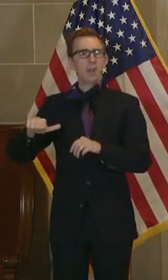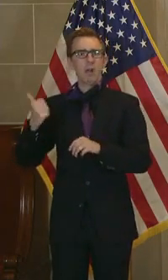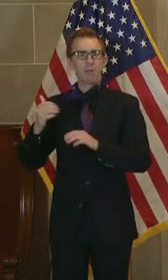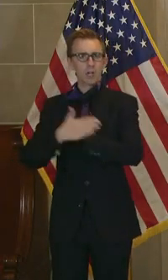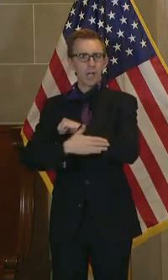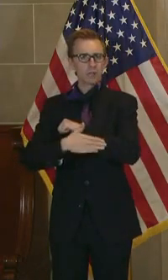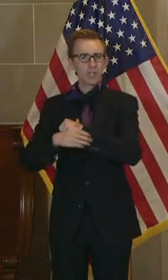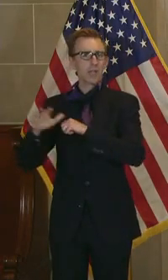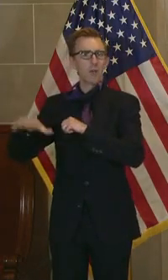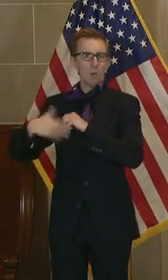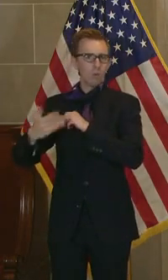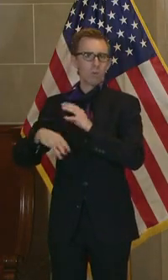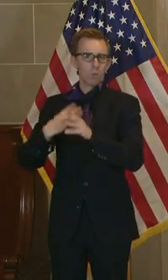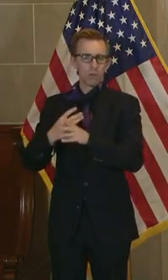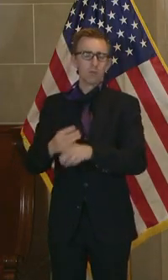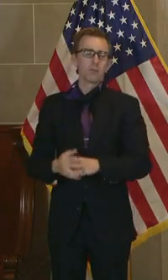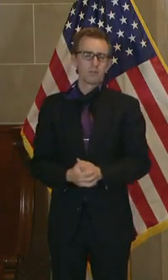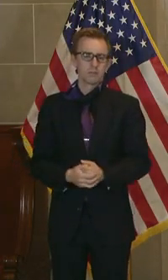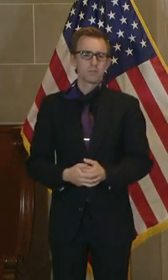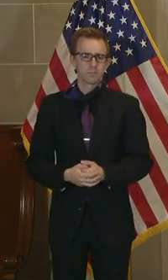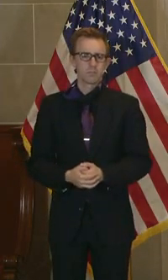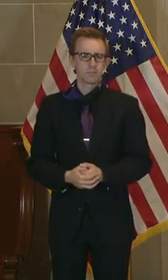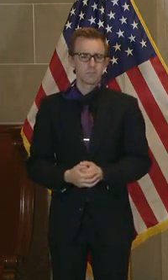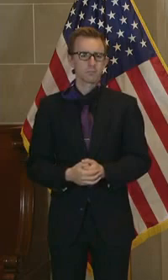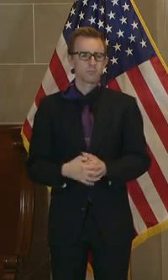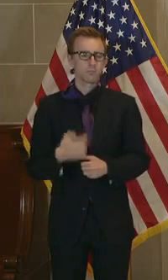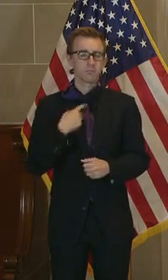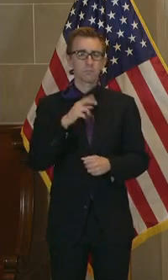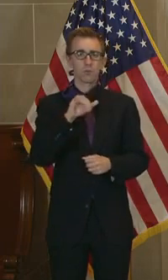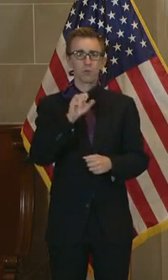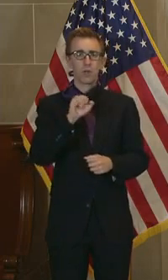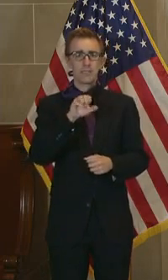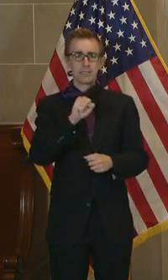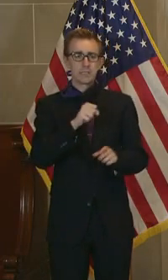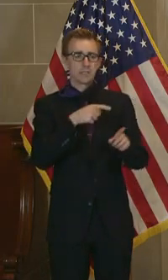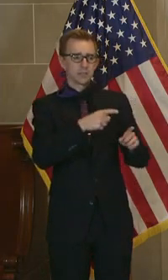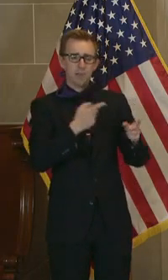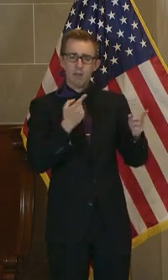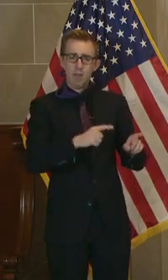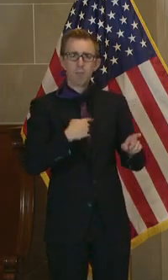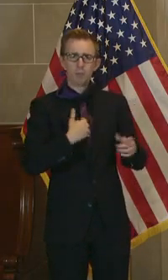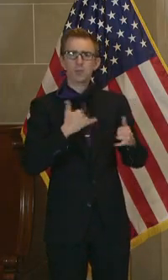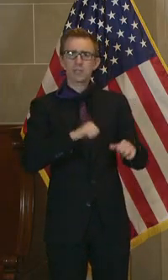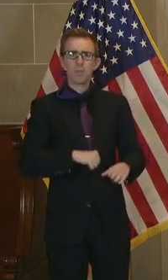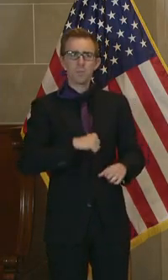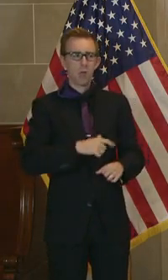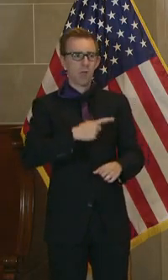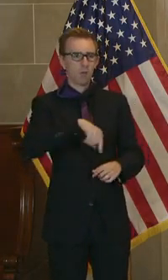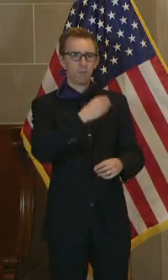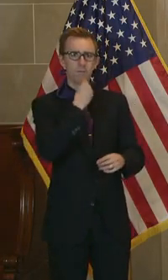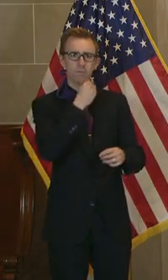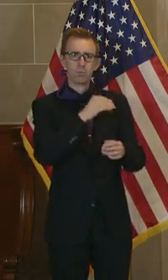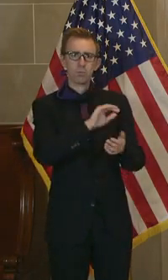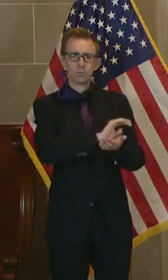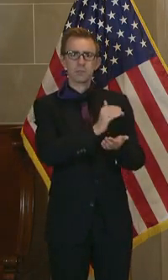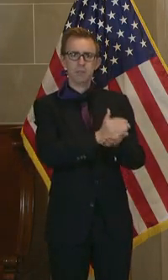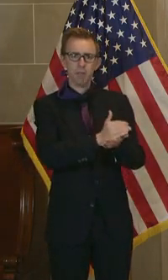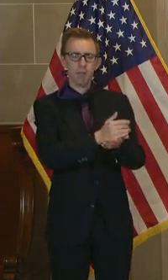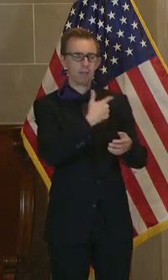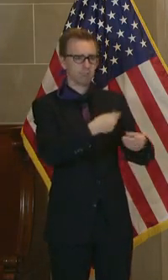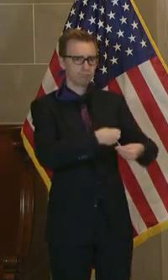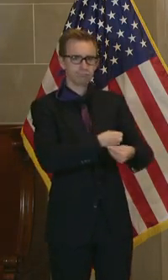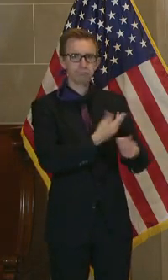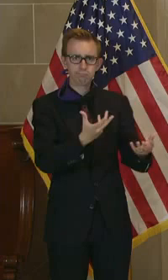Even with our short-term price increases in the last few weeks, we're proud of the resiliency of our food supply, and we're excited to